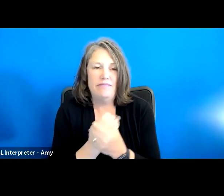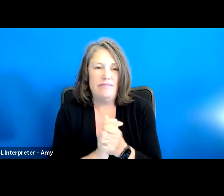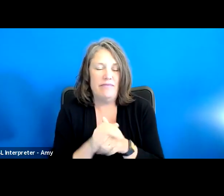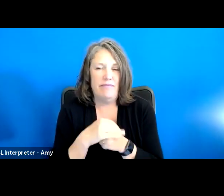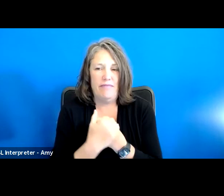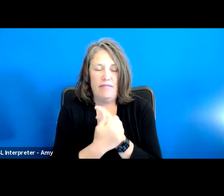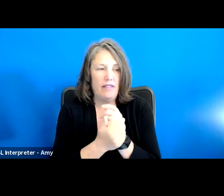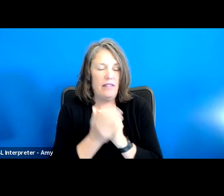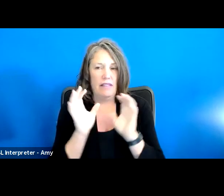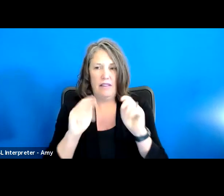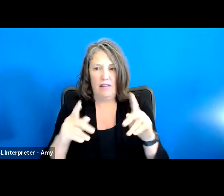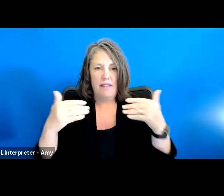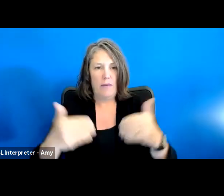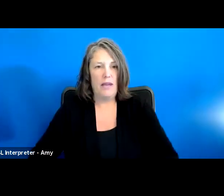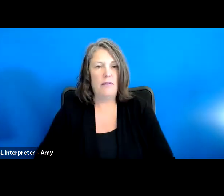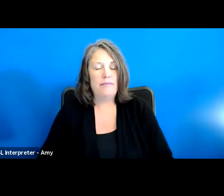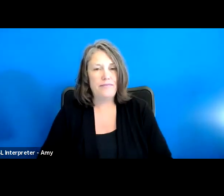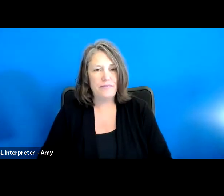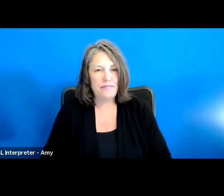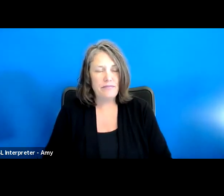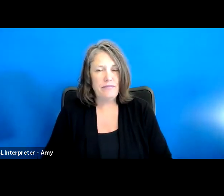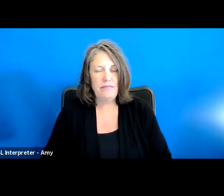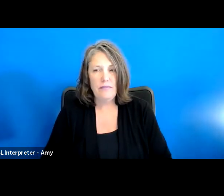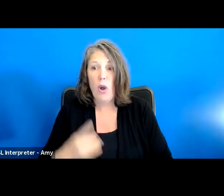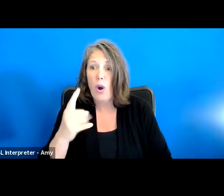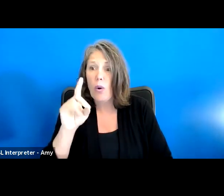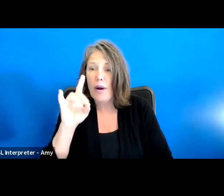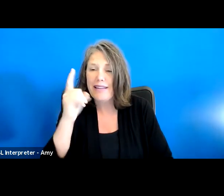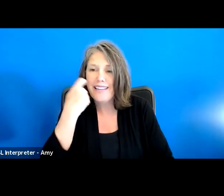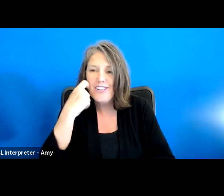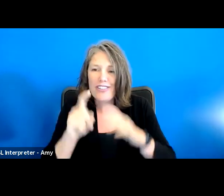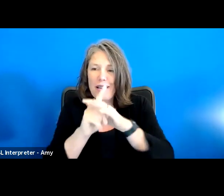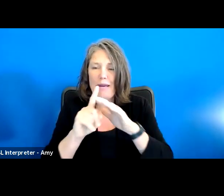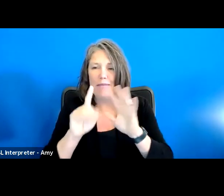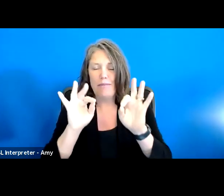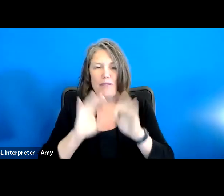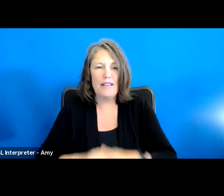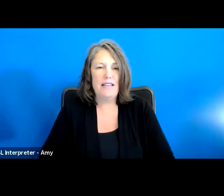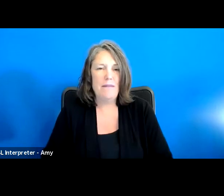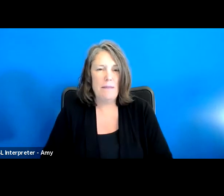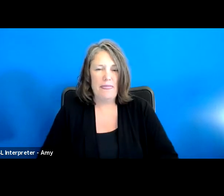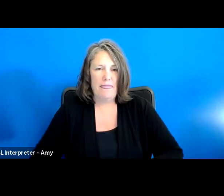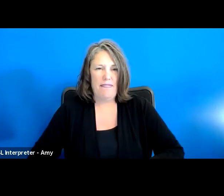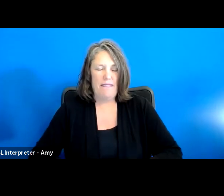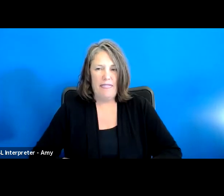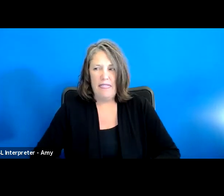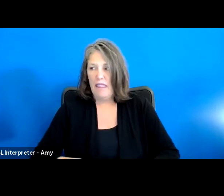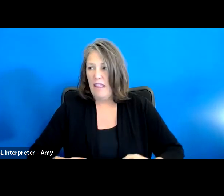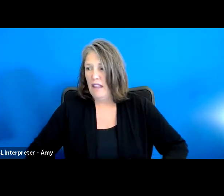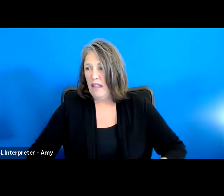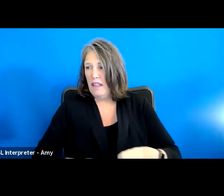Oh, there we go. One did just come in. Yeah. Okay, perfect. And so it